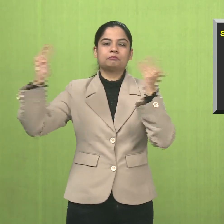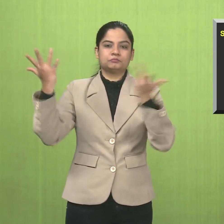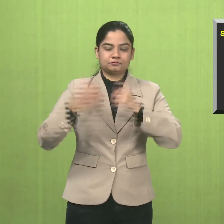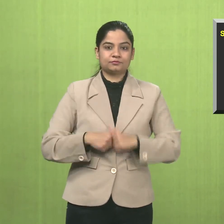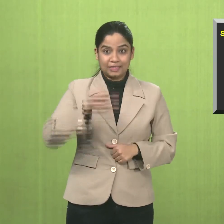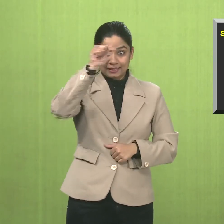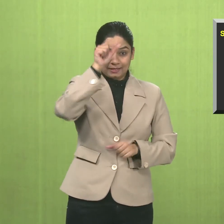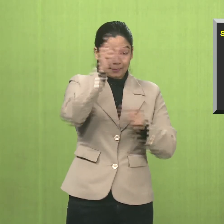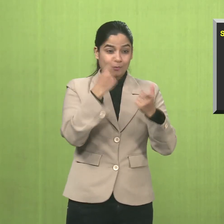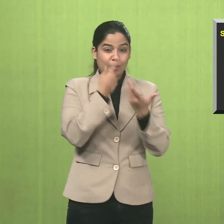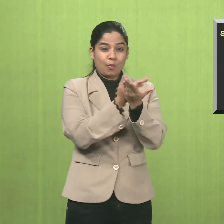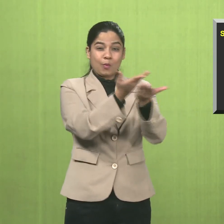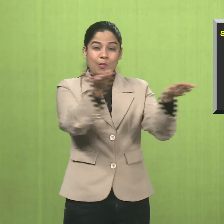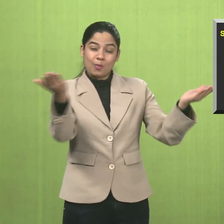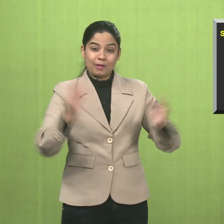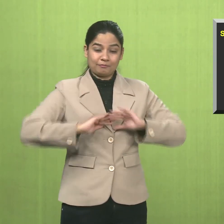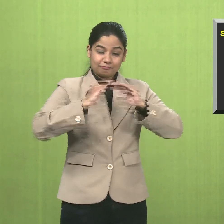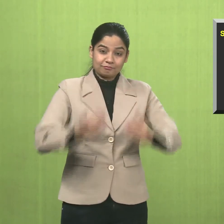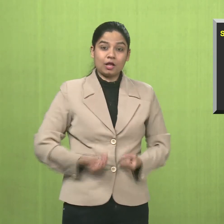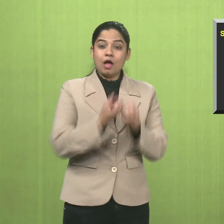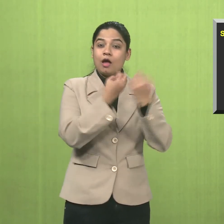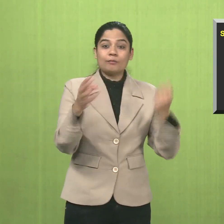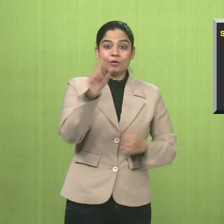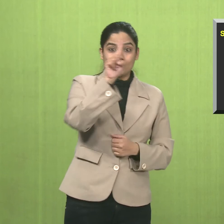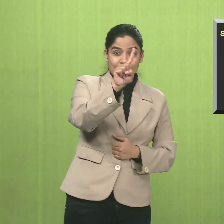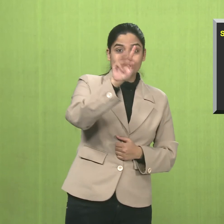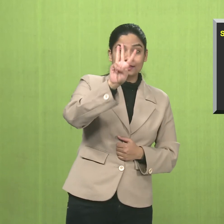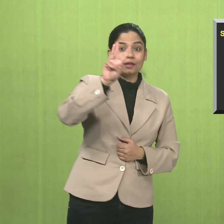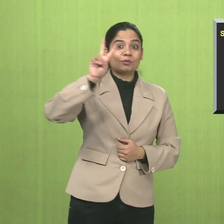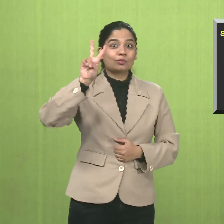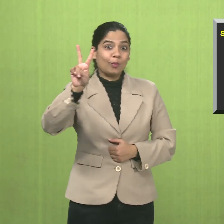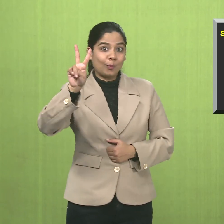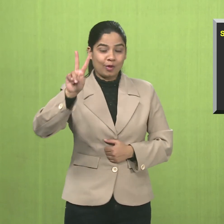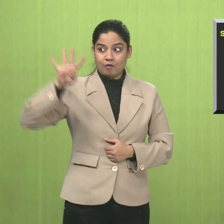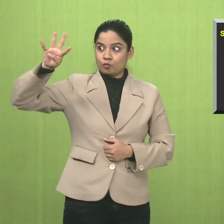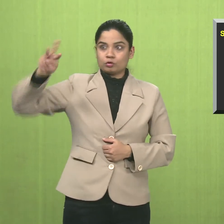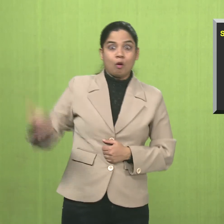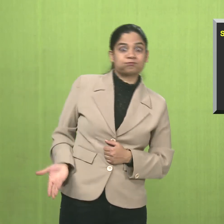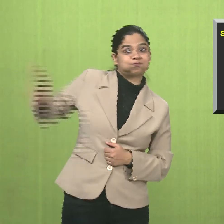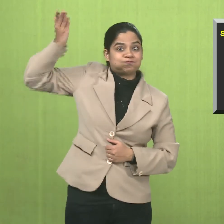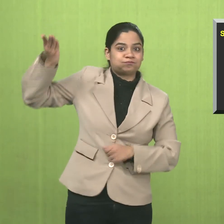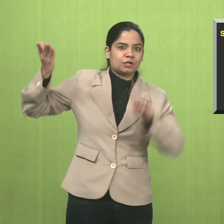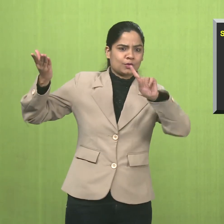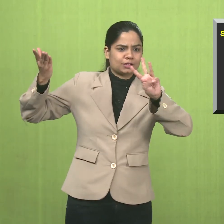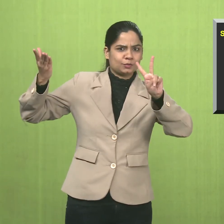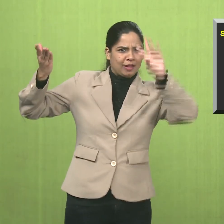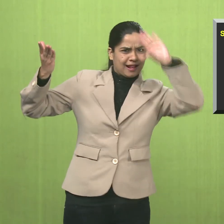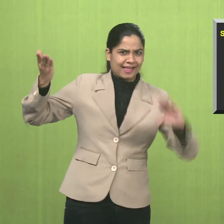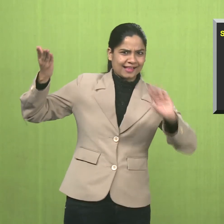India, 132 women, if they are pregnant, 132 is such a small number compared to